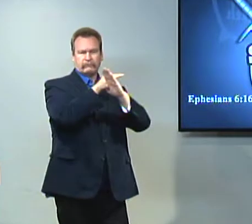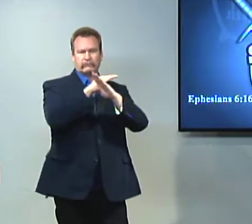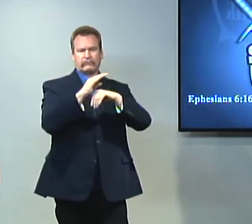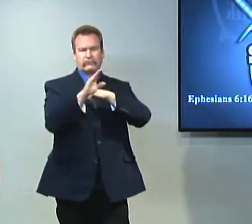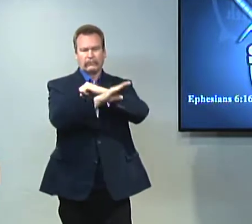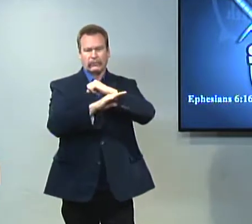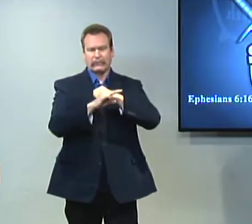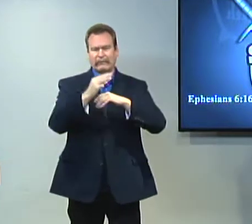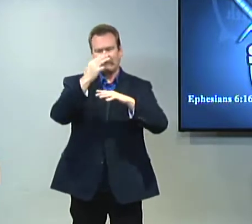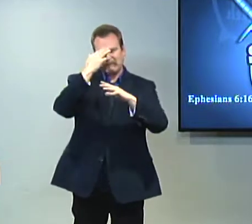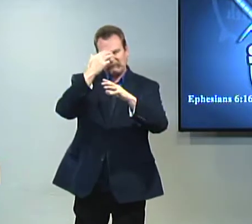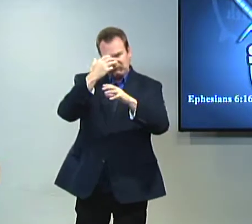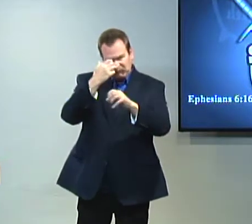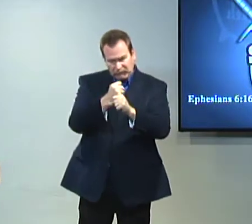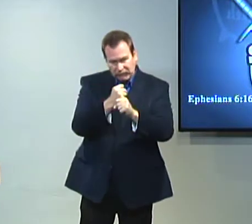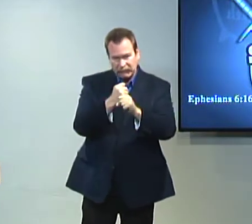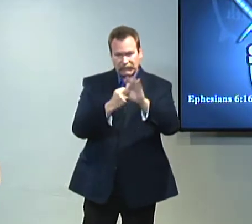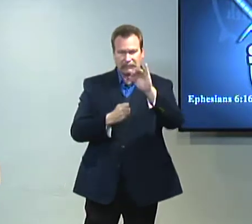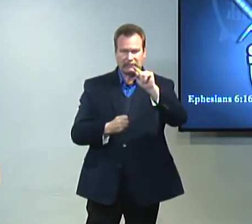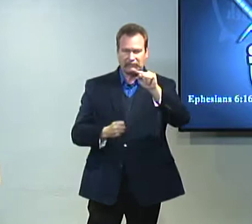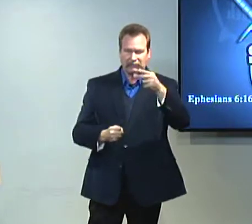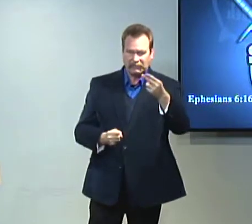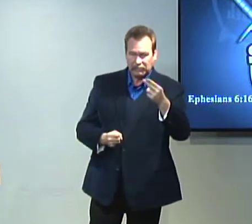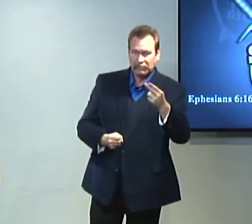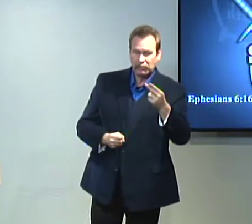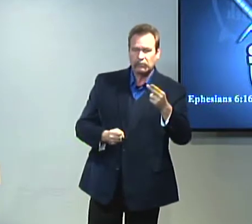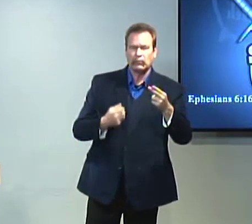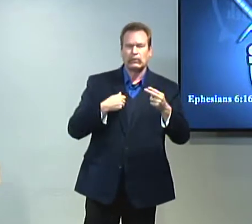It's used for defense. The shield of faith.